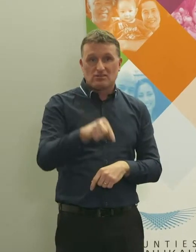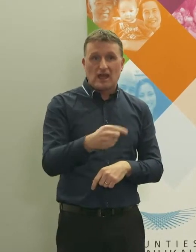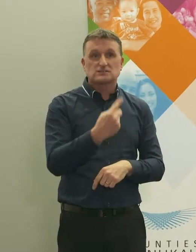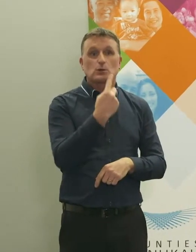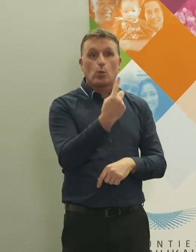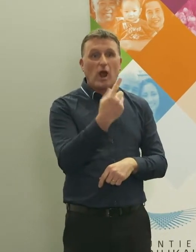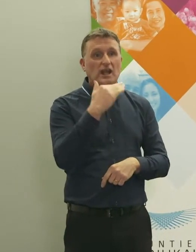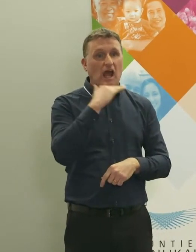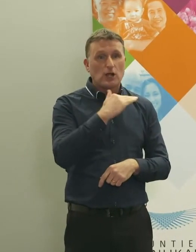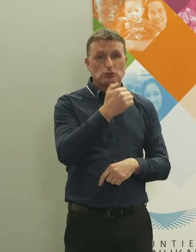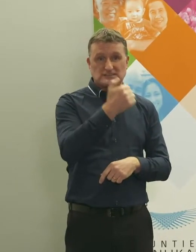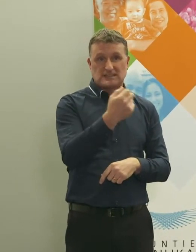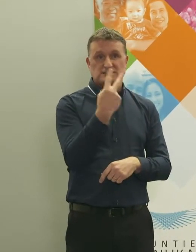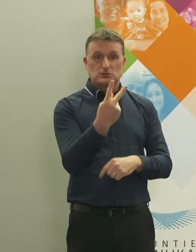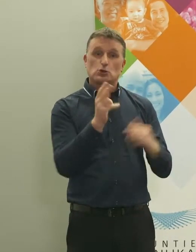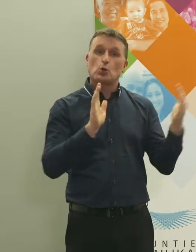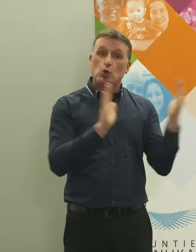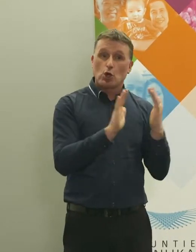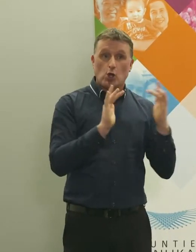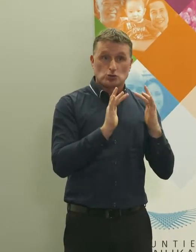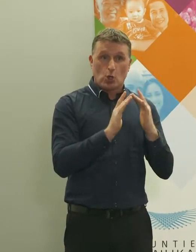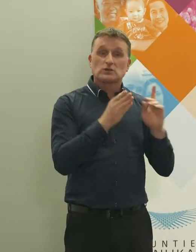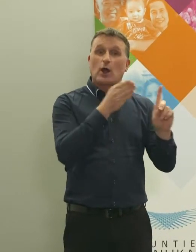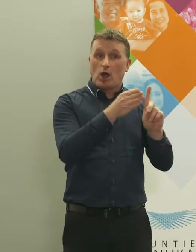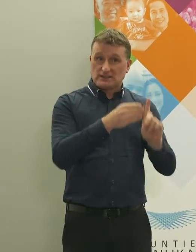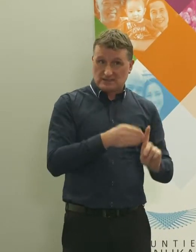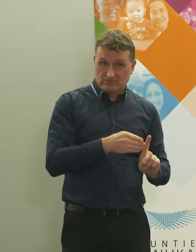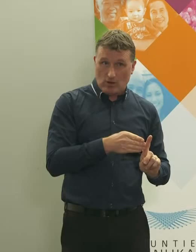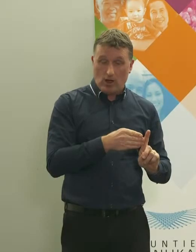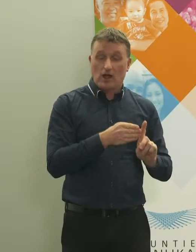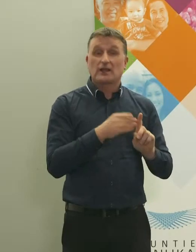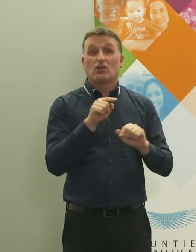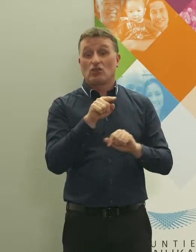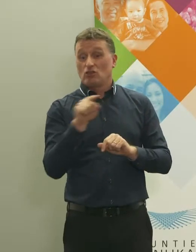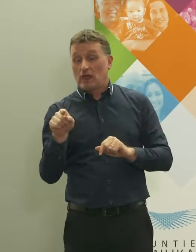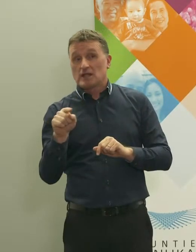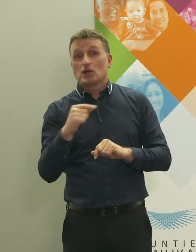3,162 close contacts of cases, of which